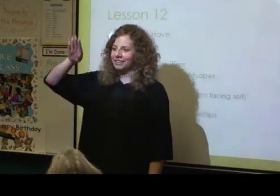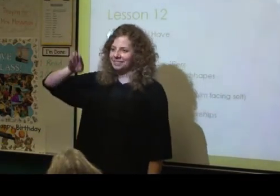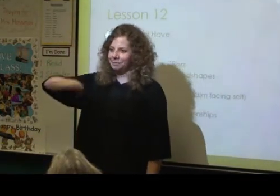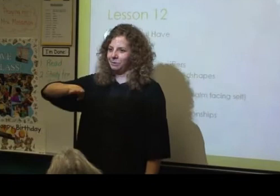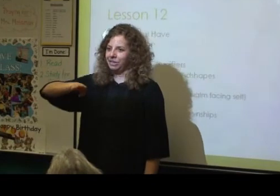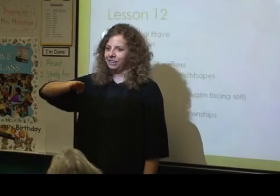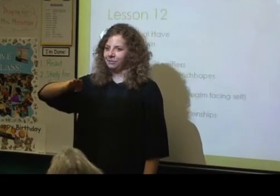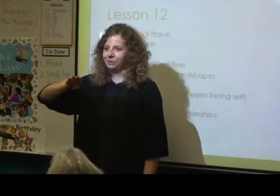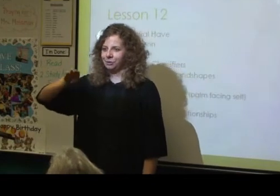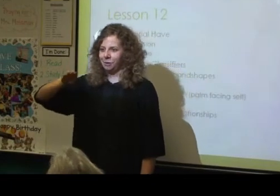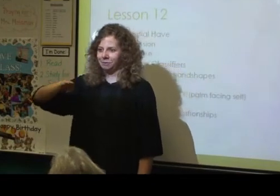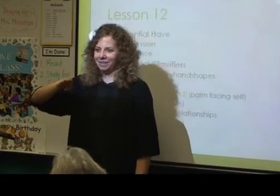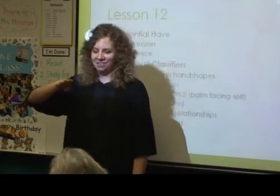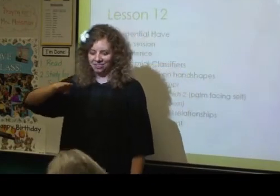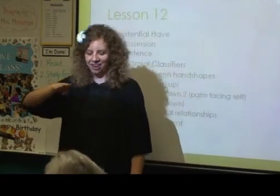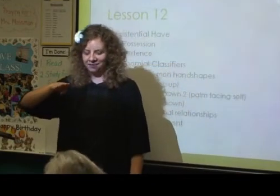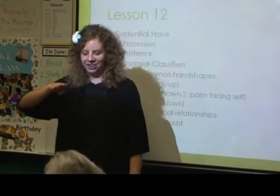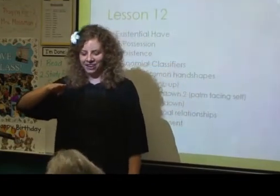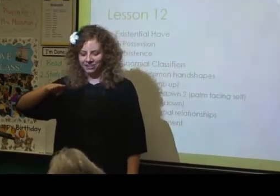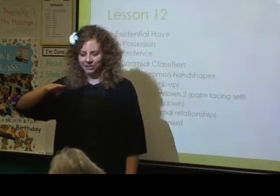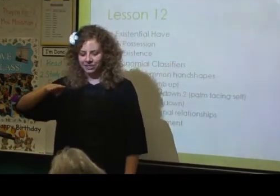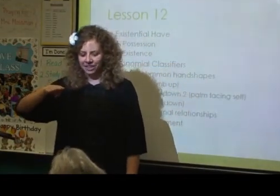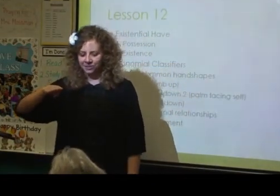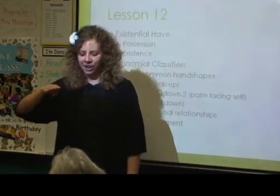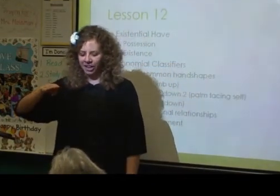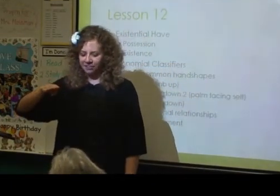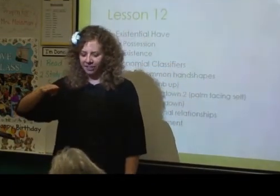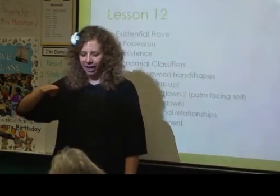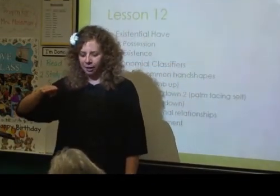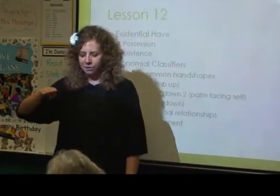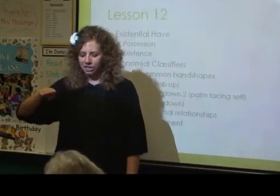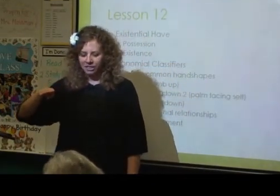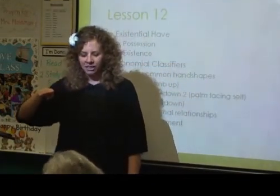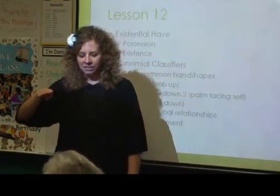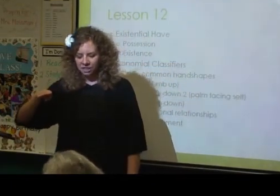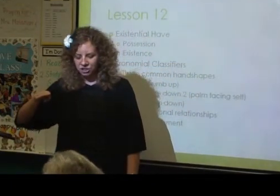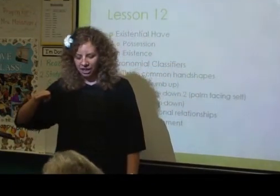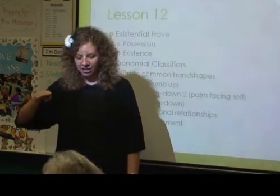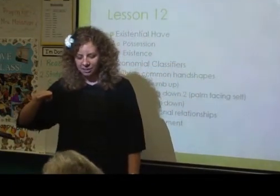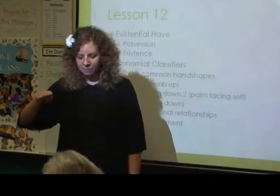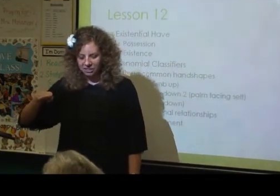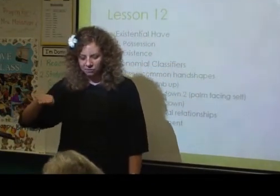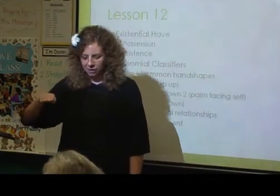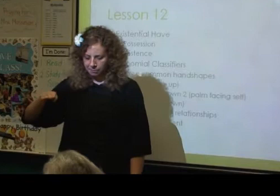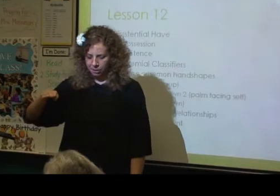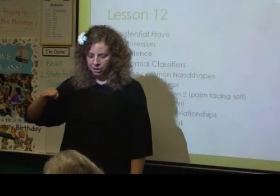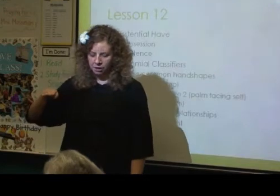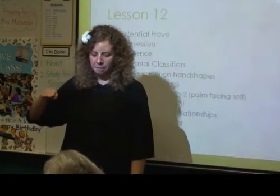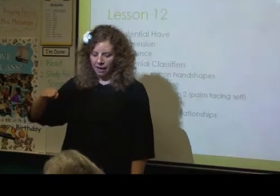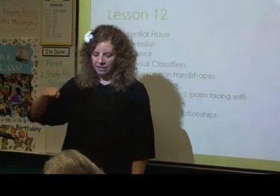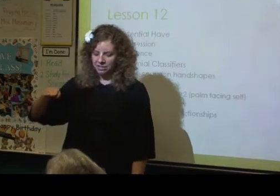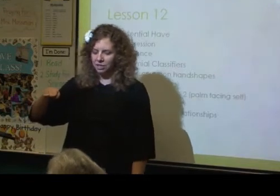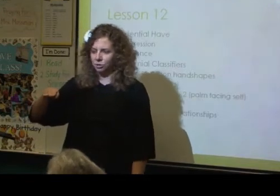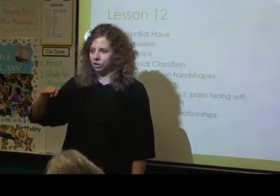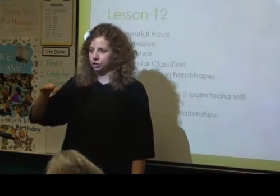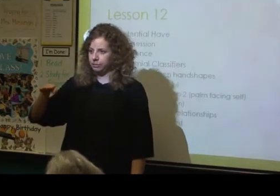is a B with your palm down like that. Okay, so it says for any flat object such as a piece of paper, a magazine, or a